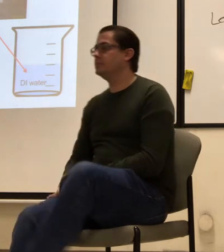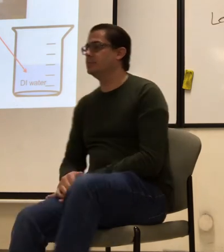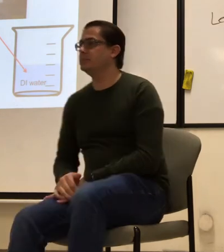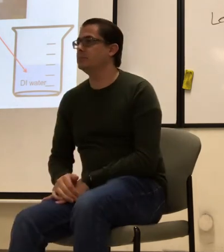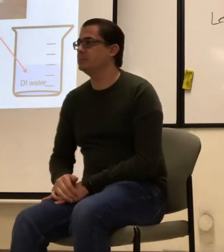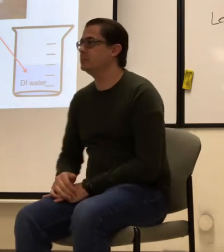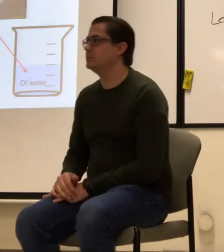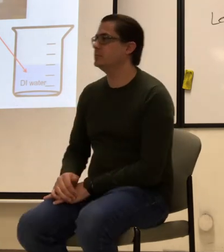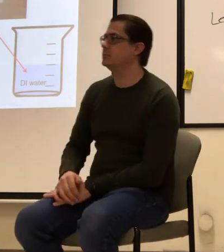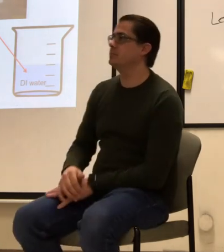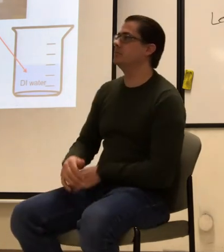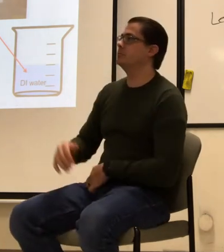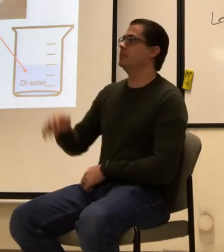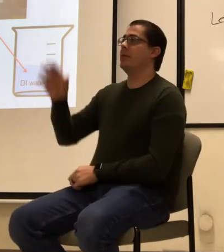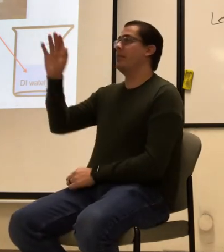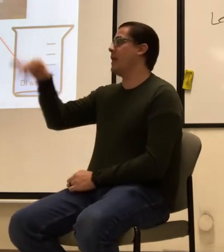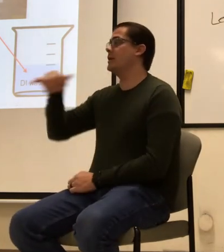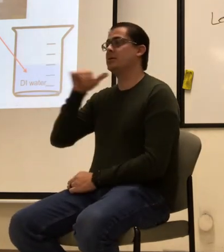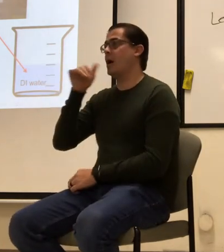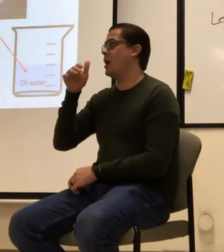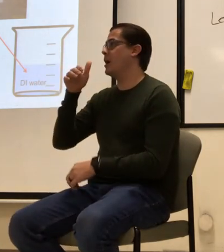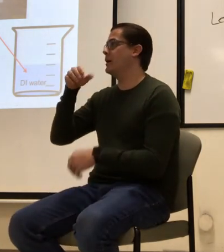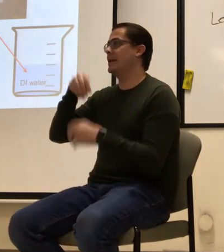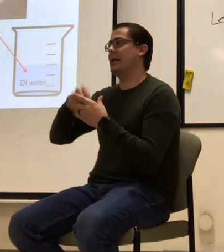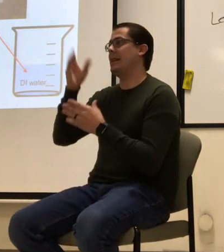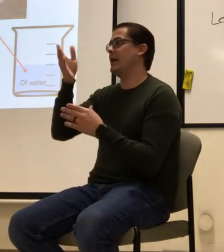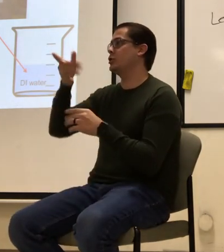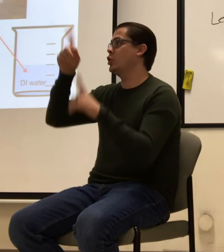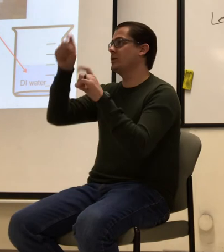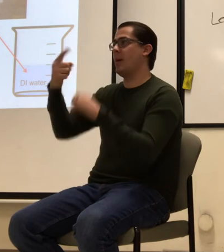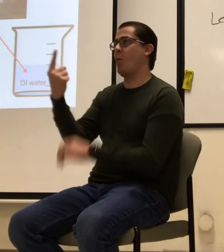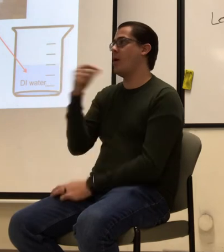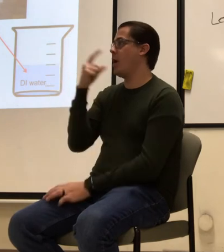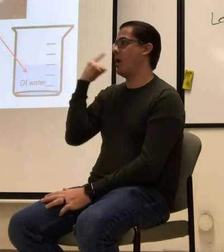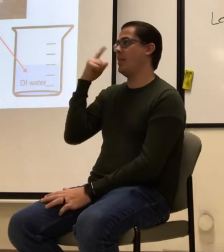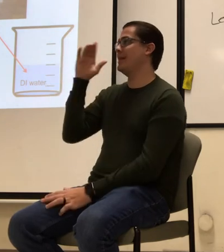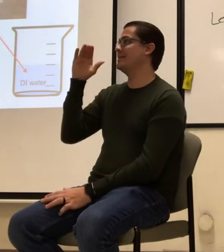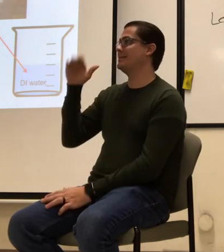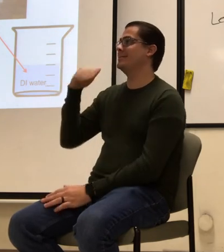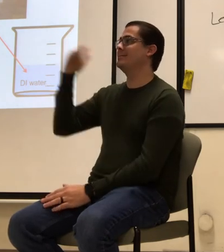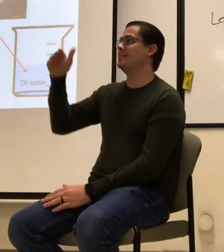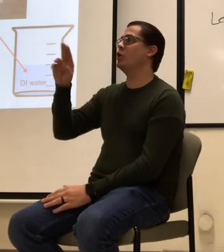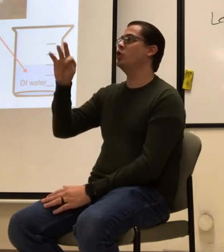But that will not be on lecture exam one. This is the next unit.